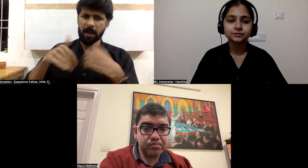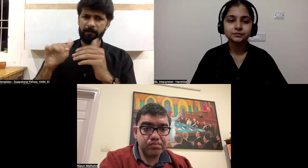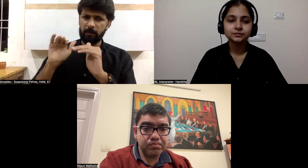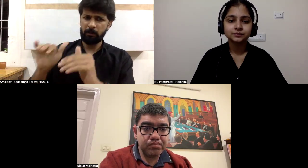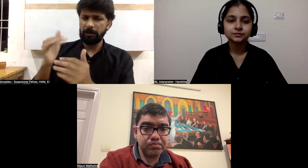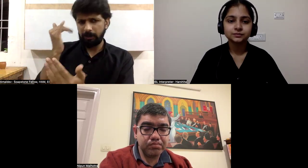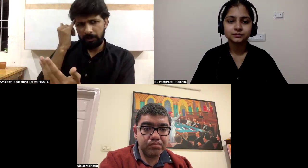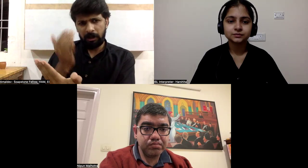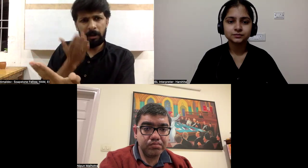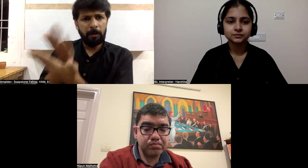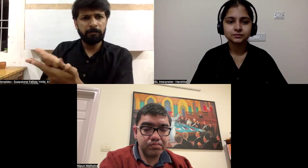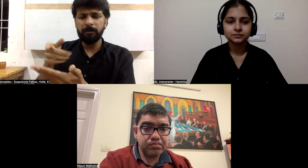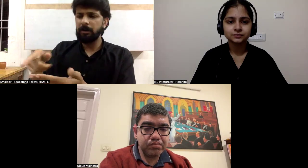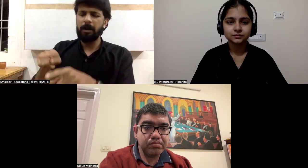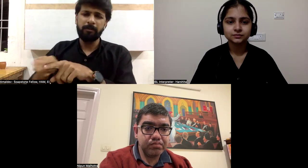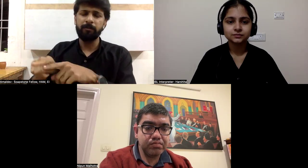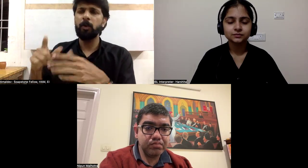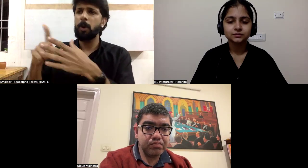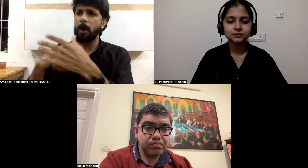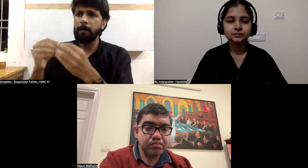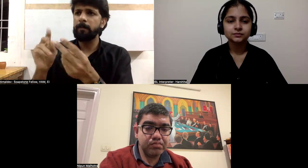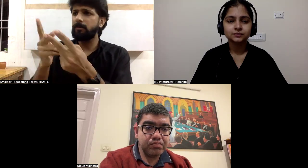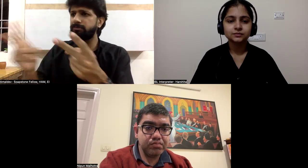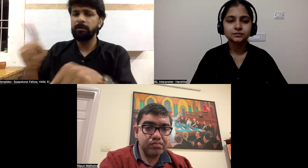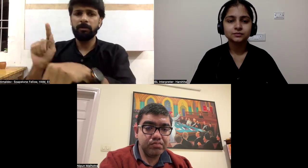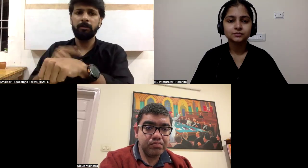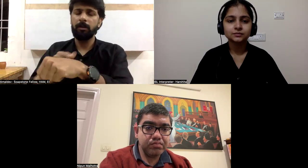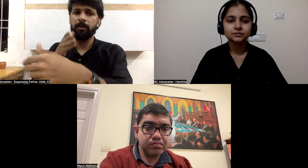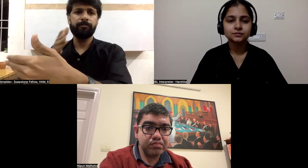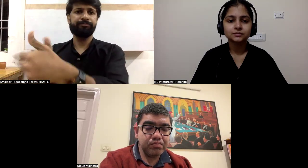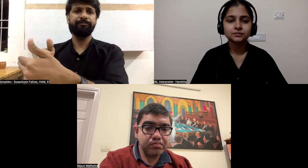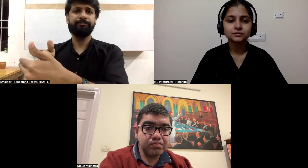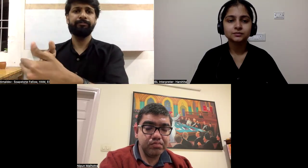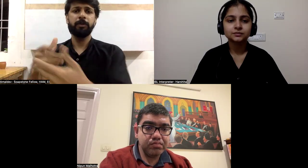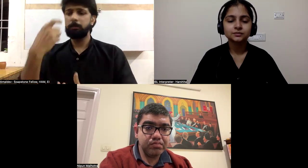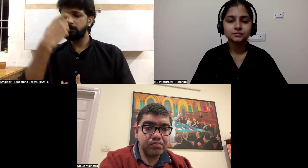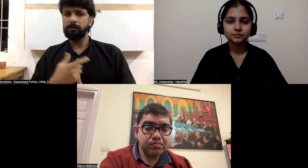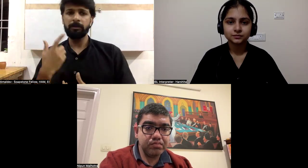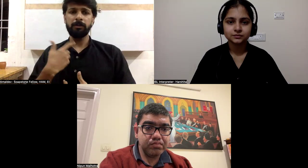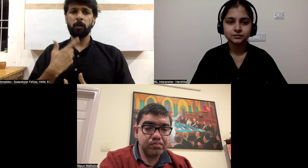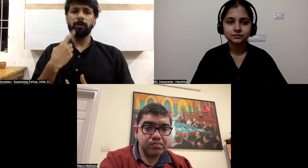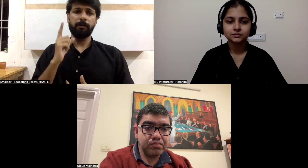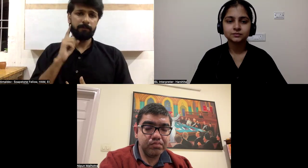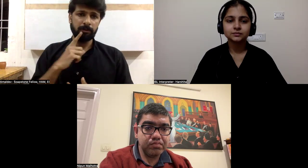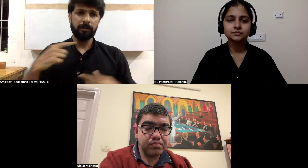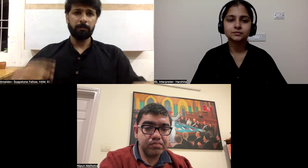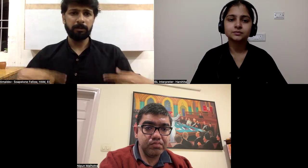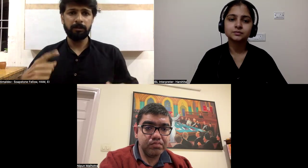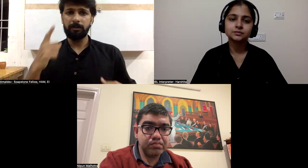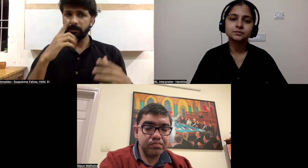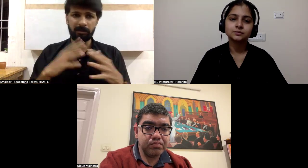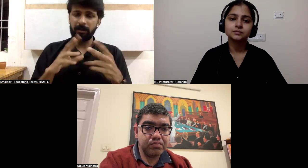an intersectionality. So how can support be rendered to such individuals?